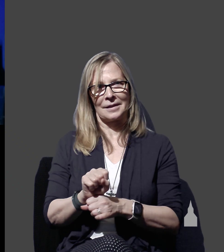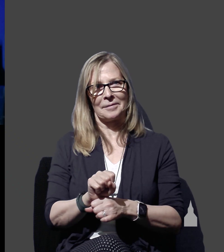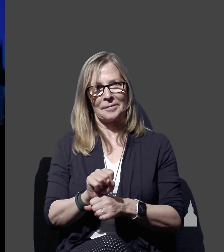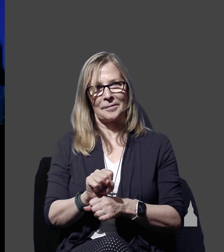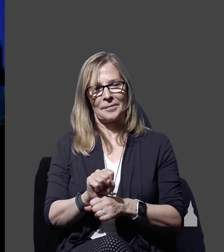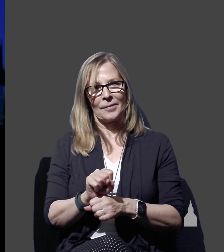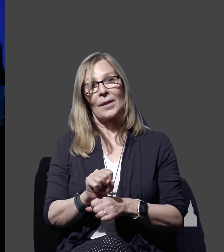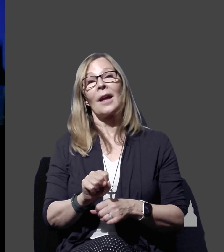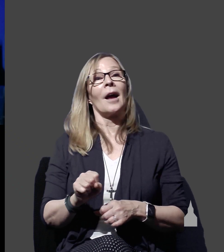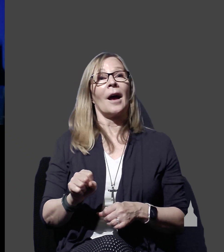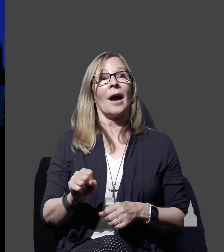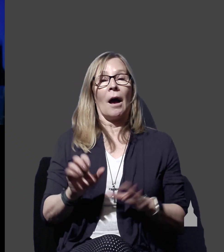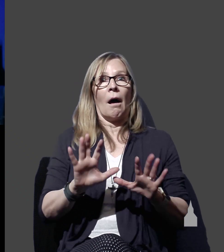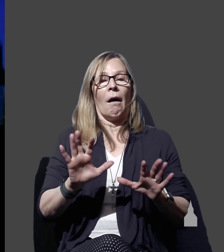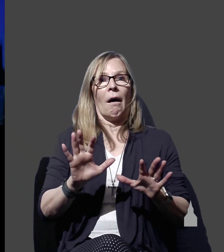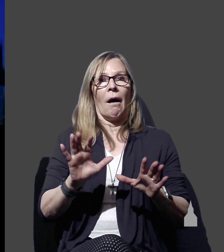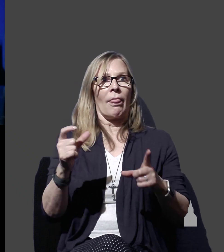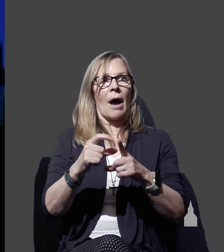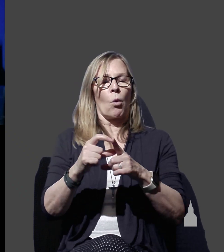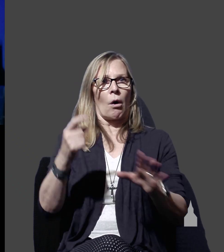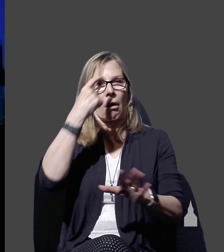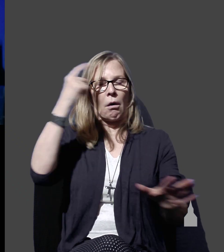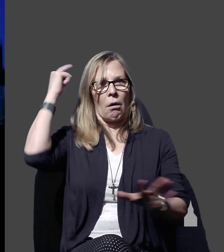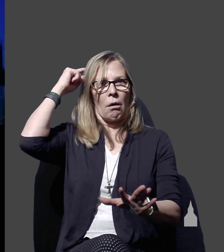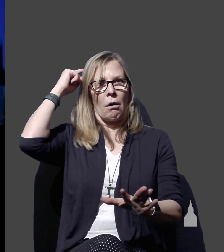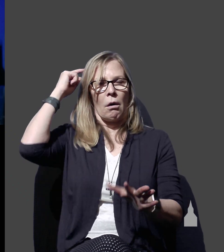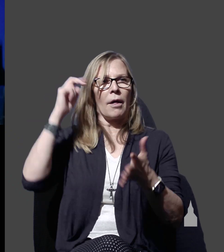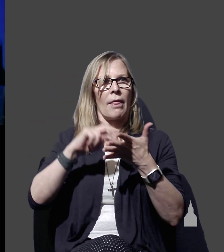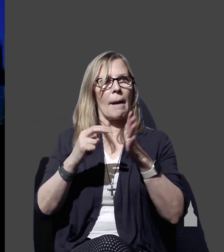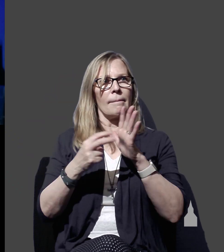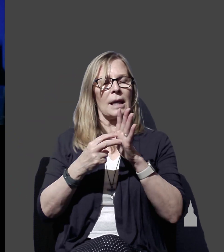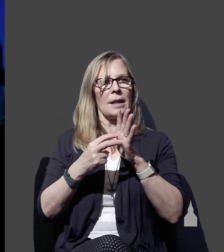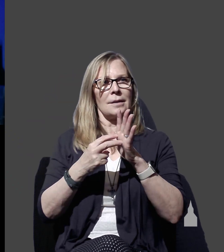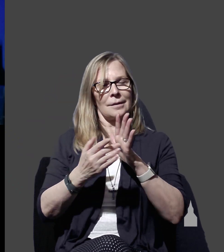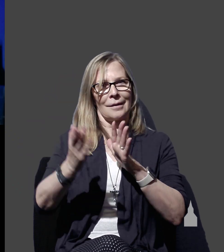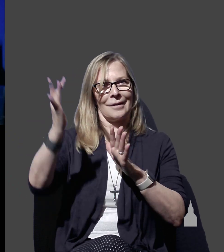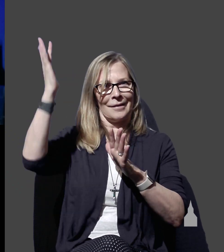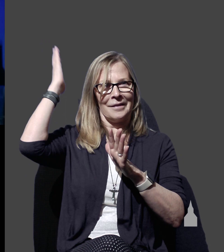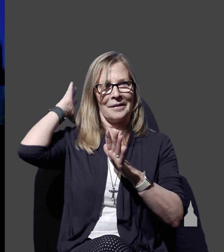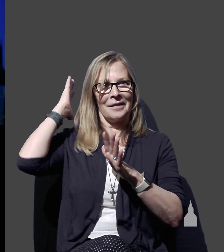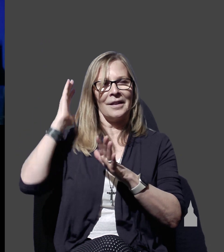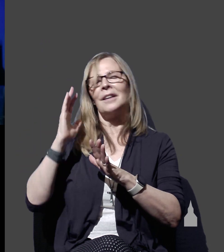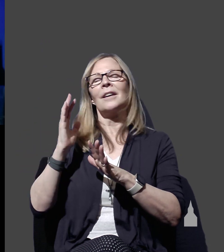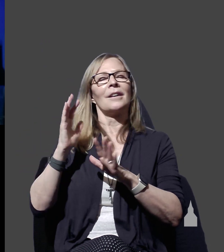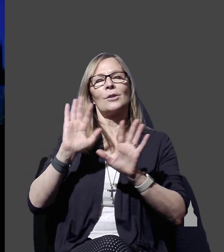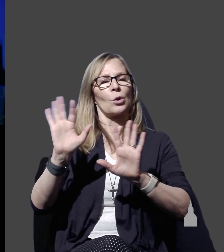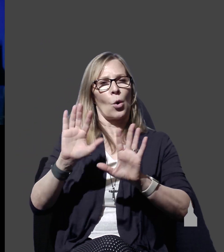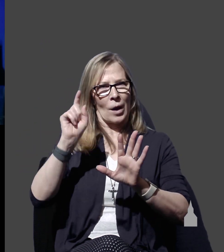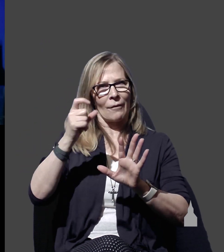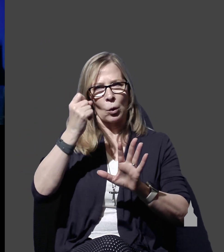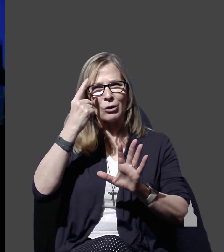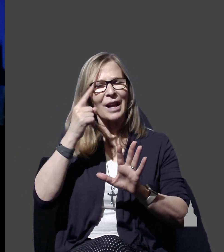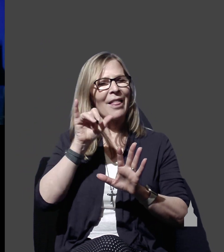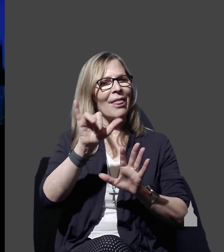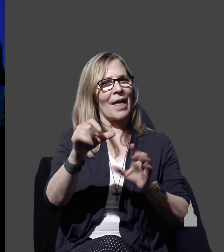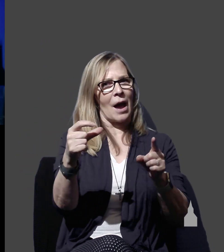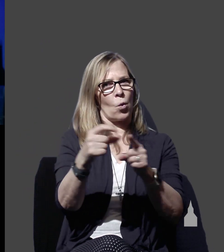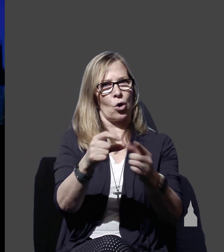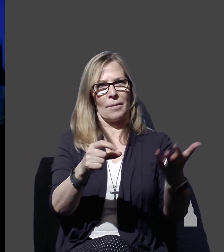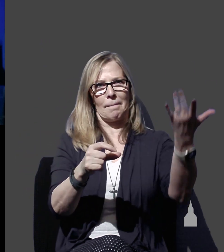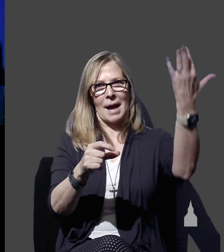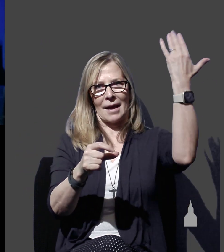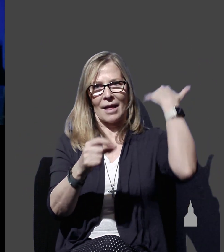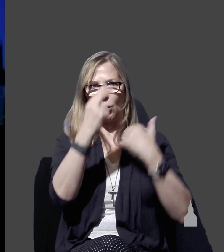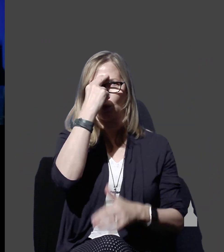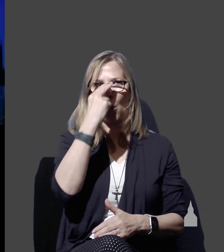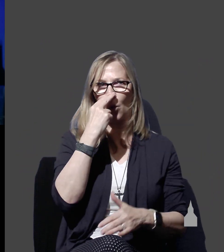And slavery to us as Americans means something. And so we need to understand the context of how this word was originally